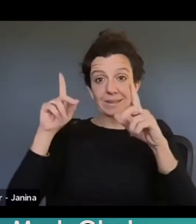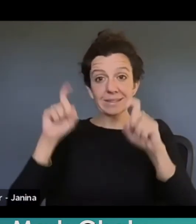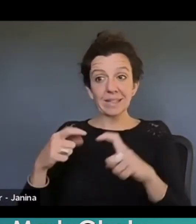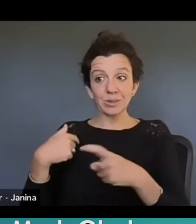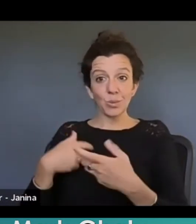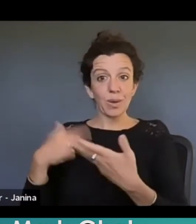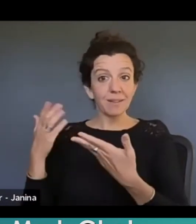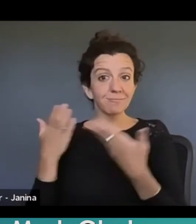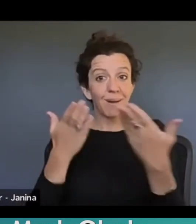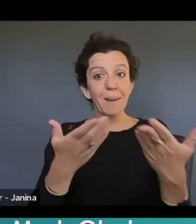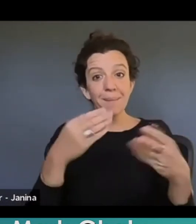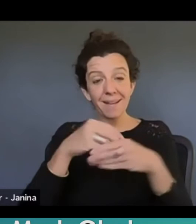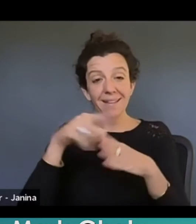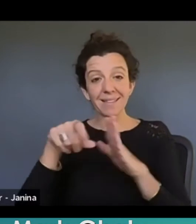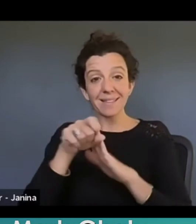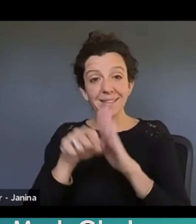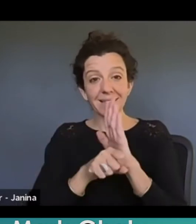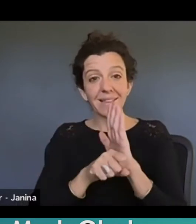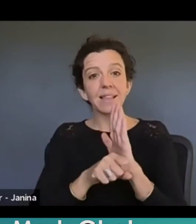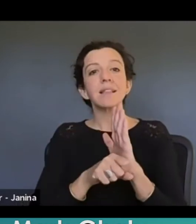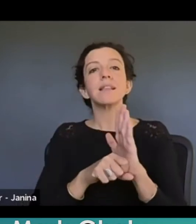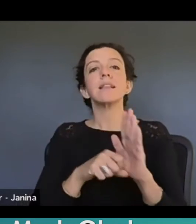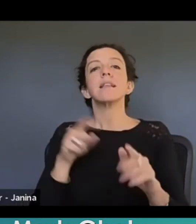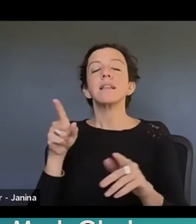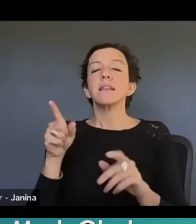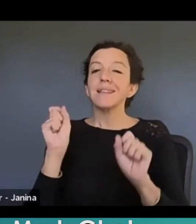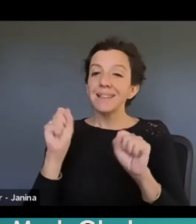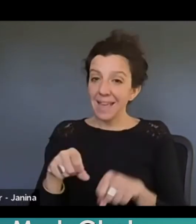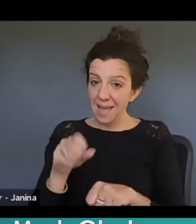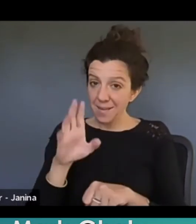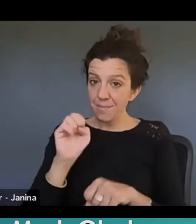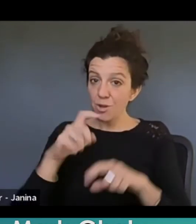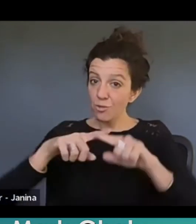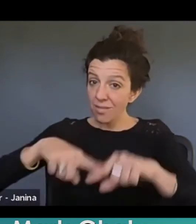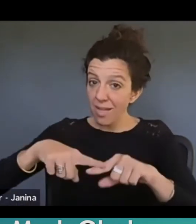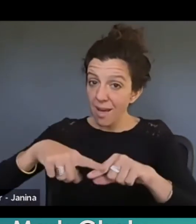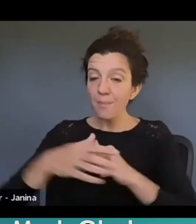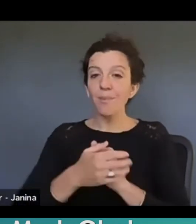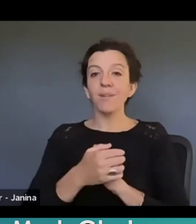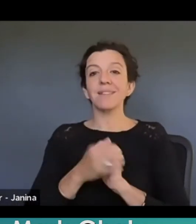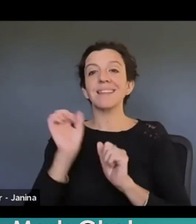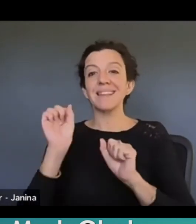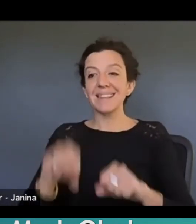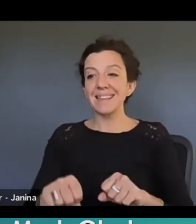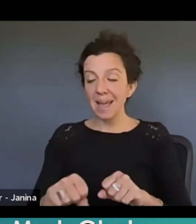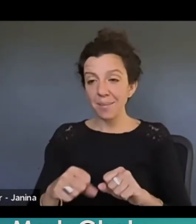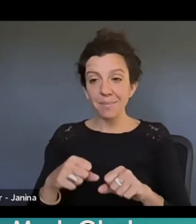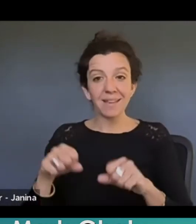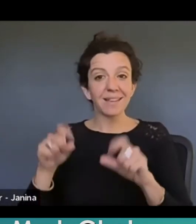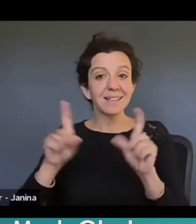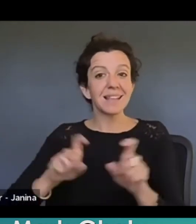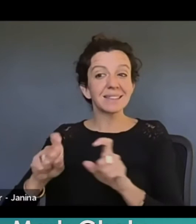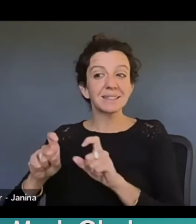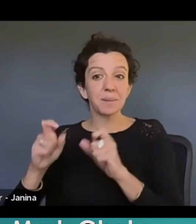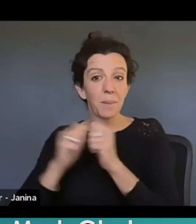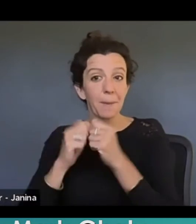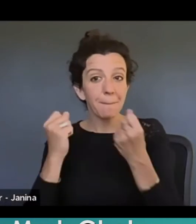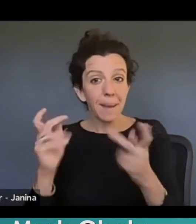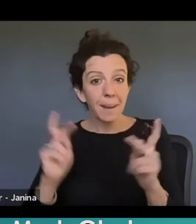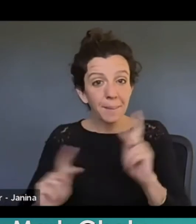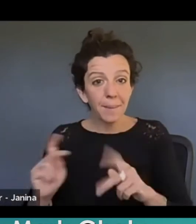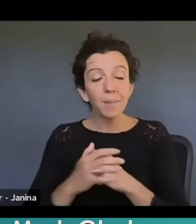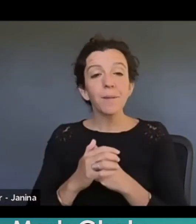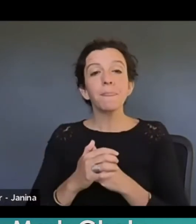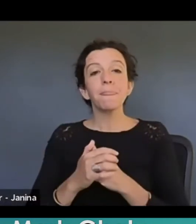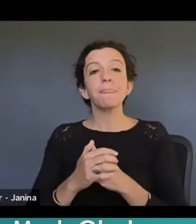is not just very reliable, that it can be scaled, that we are confident in our ability to support the supply chain. You've heard